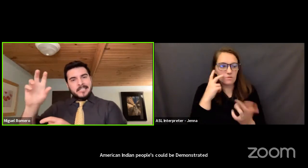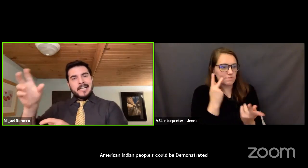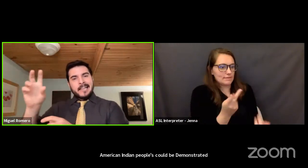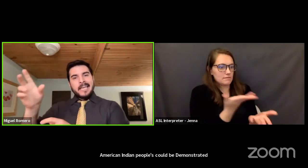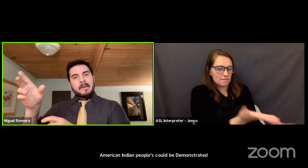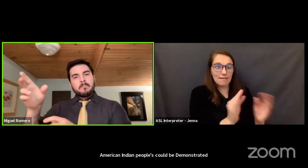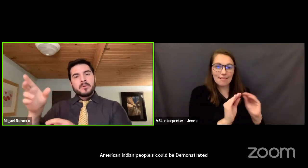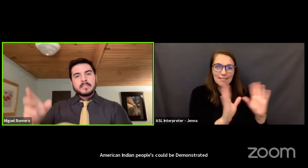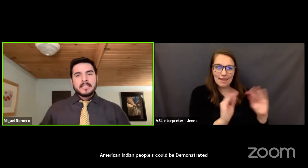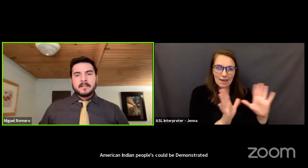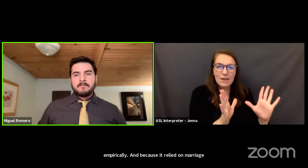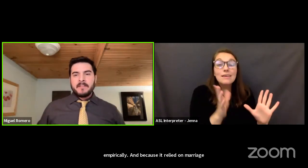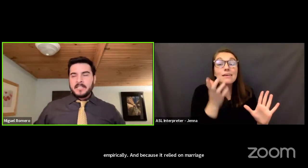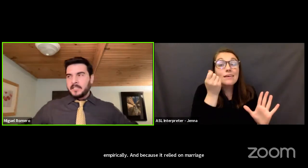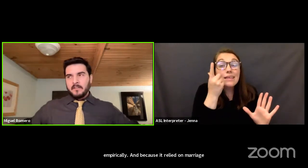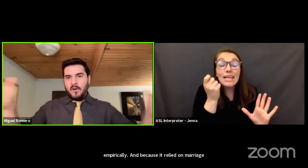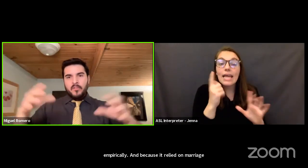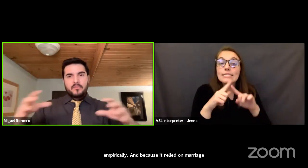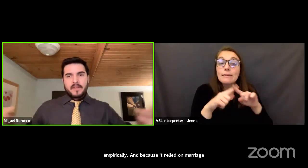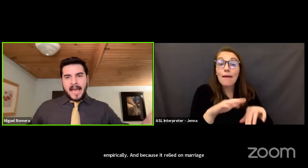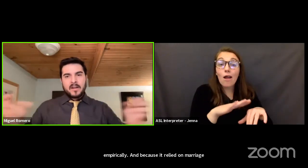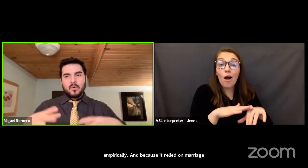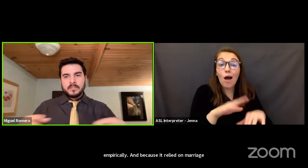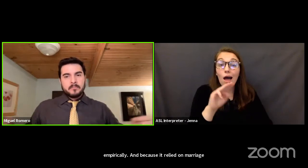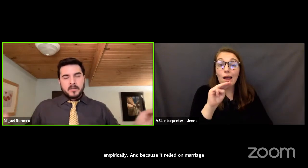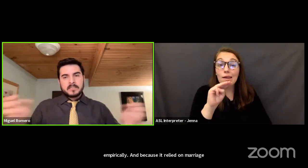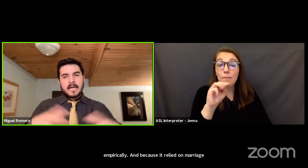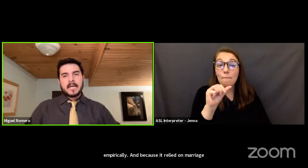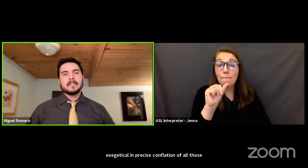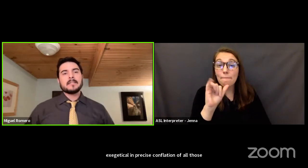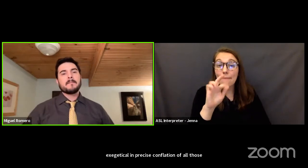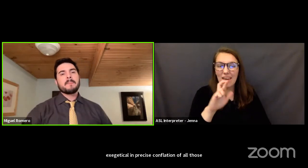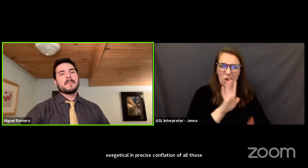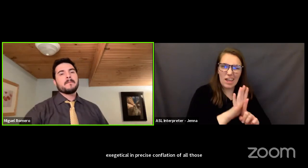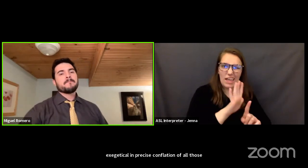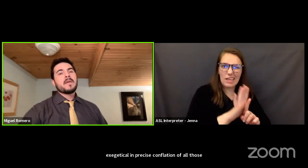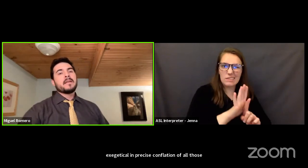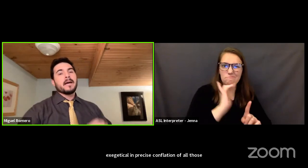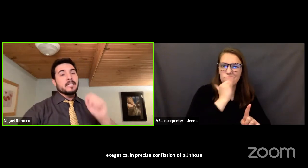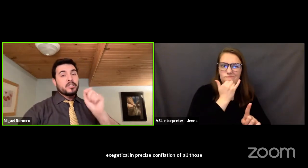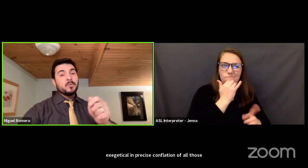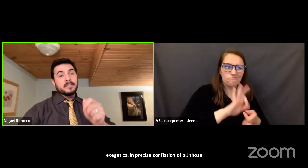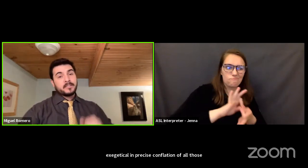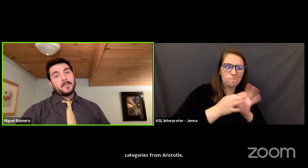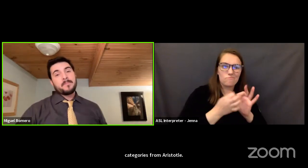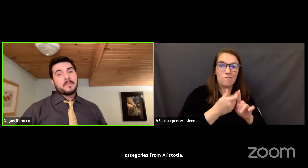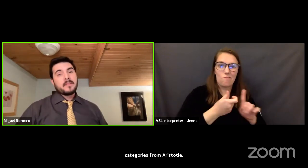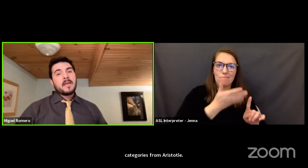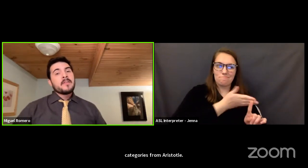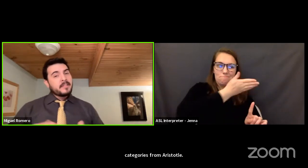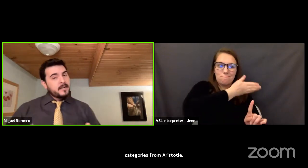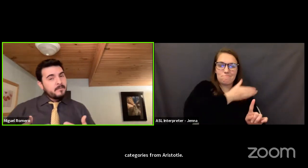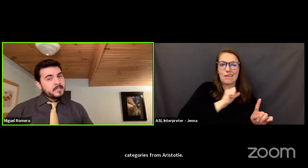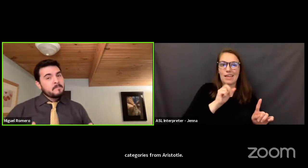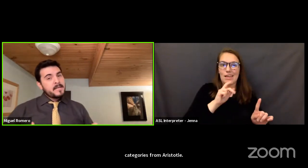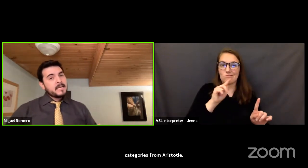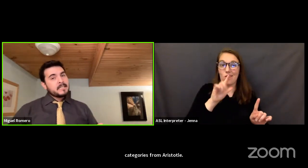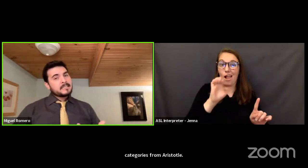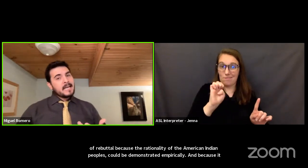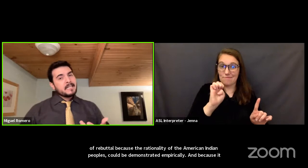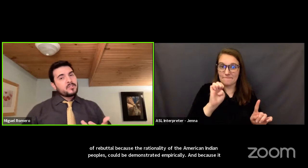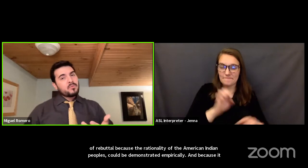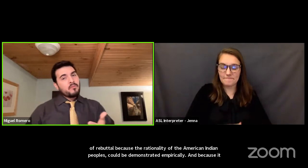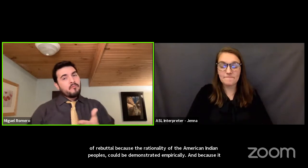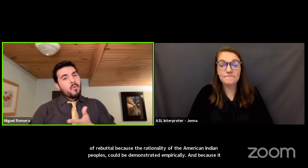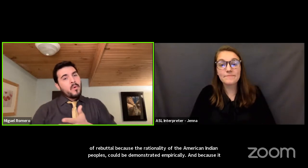Mayer's exegetically imprecise conflation of all those categories from Aristotle. Now, in doing so, the